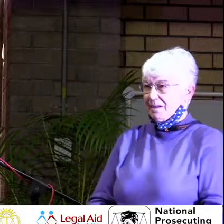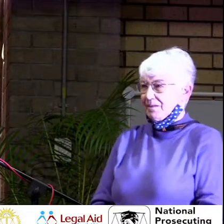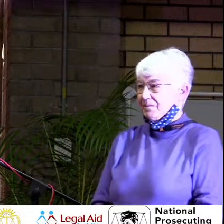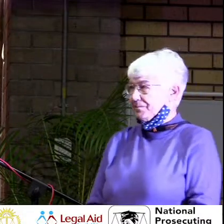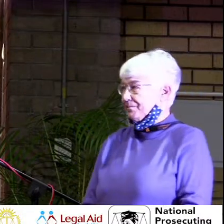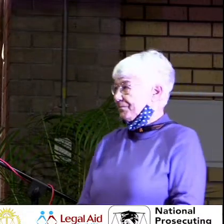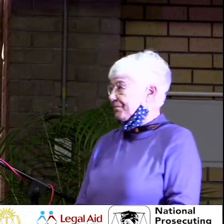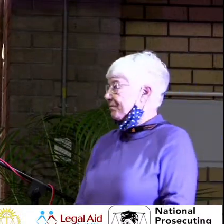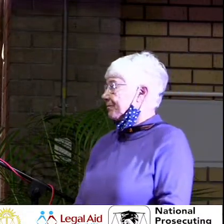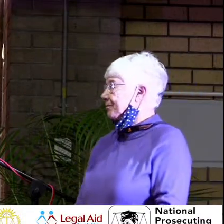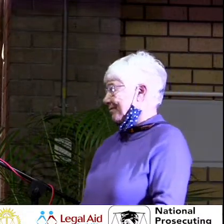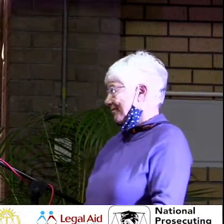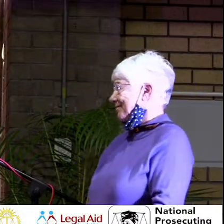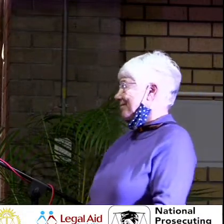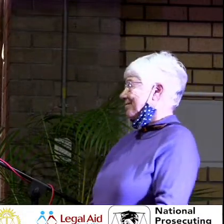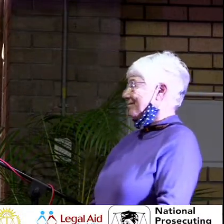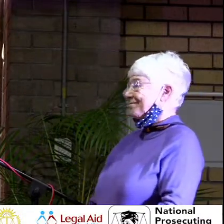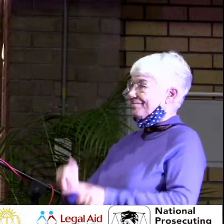Goeiemiddag.